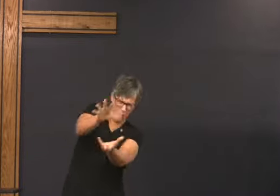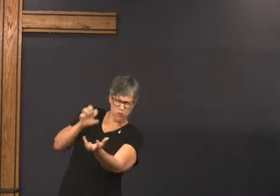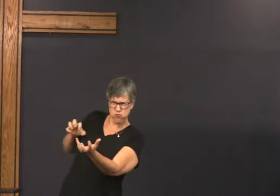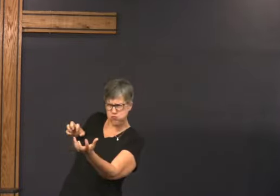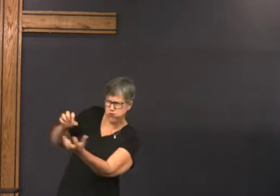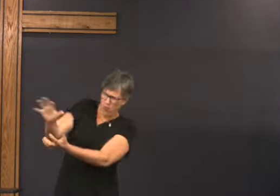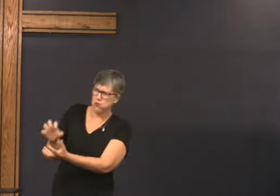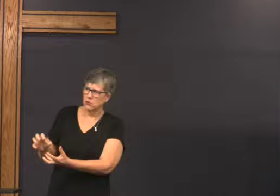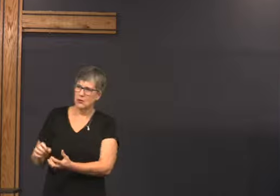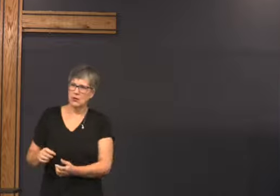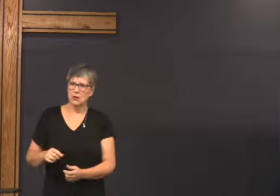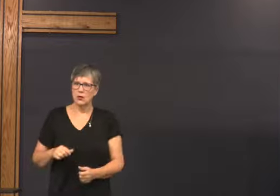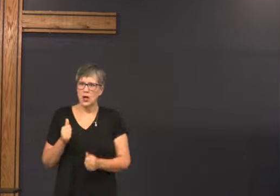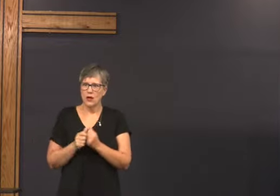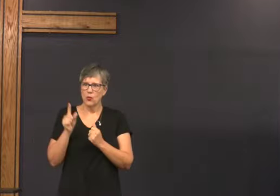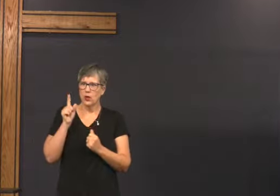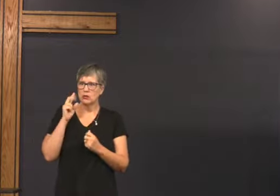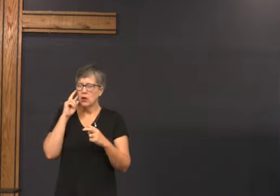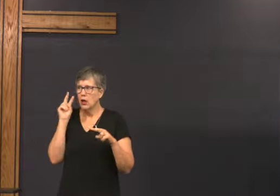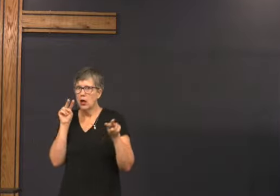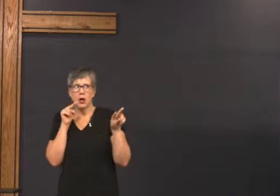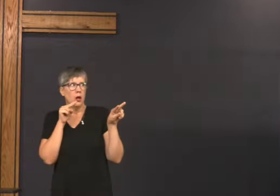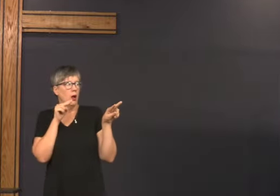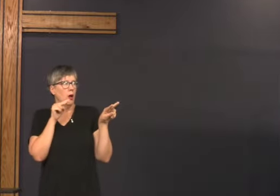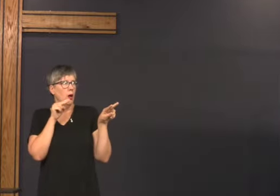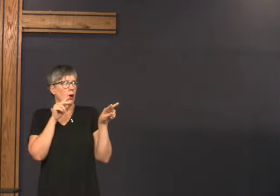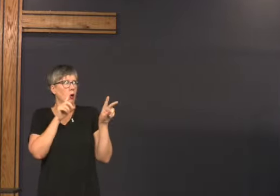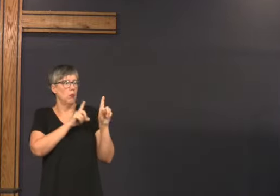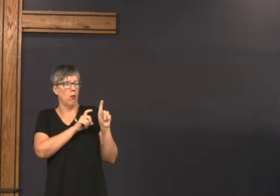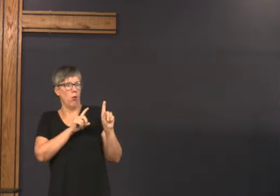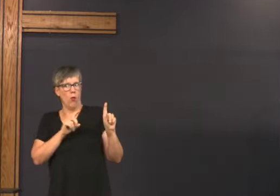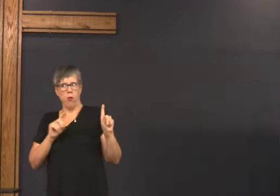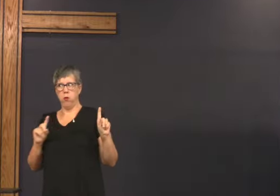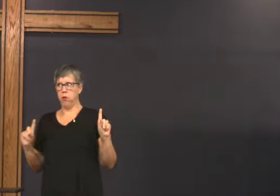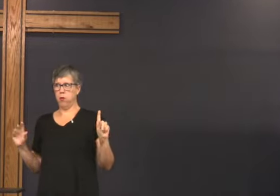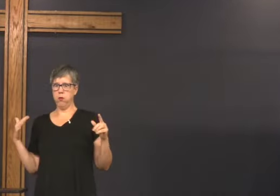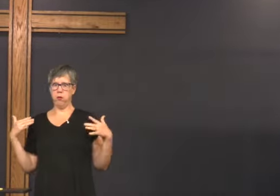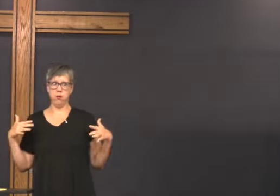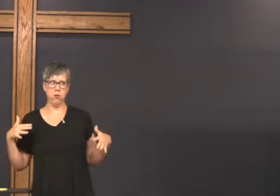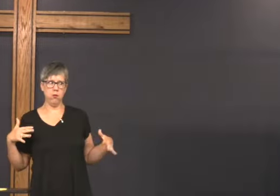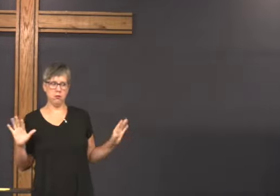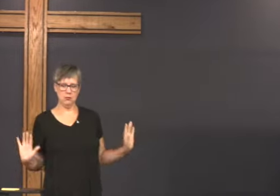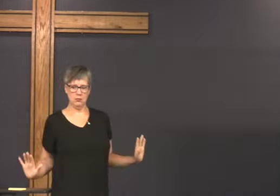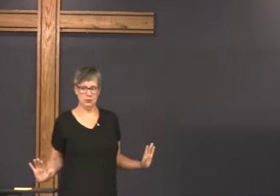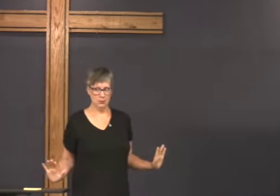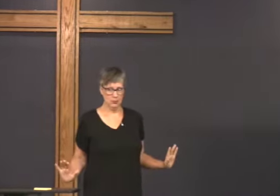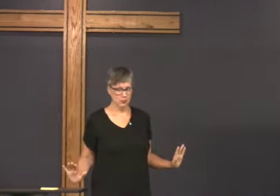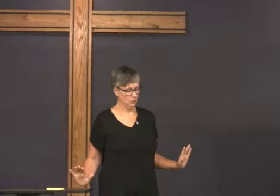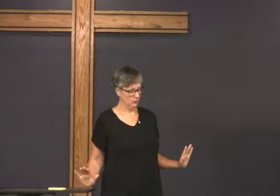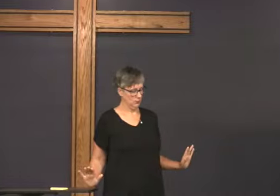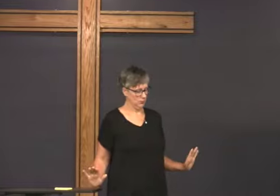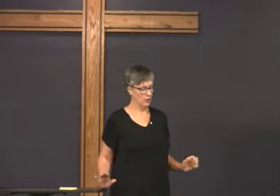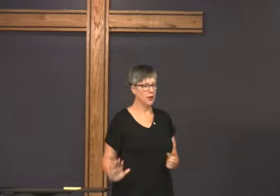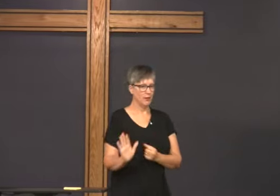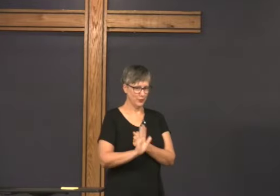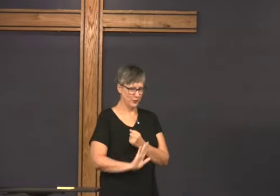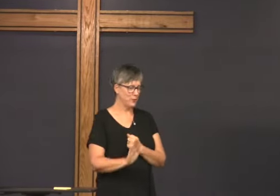ruff, ruff, ruff. And everyone's like, whoa, they'll go away from that. They're scared of that dog.